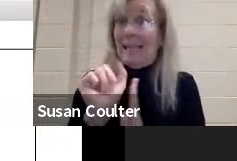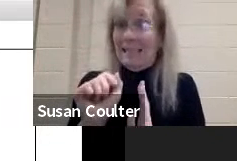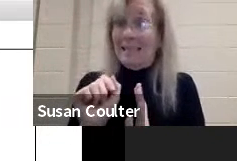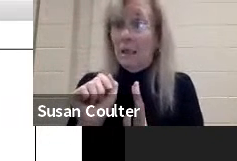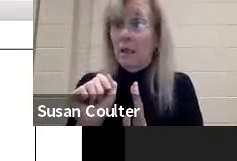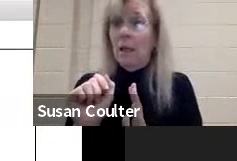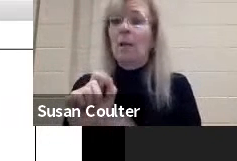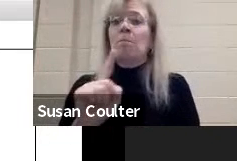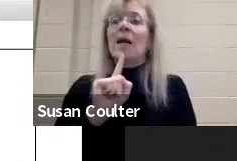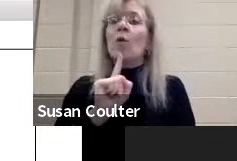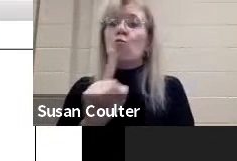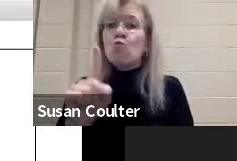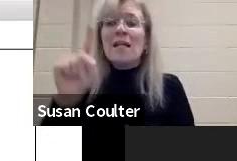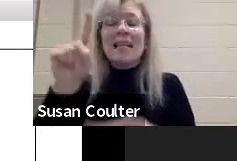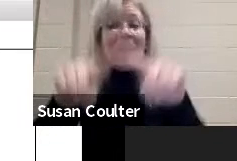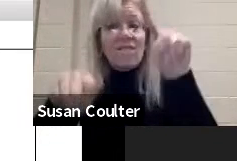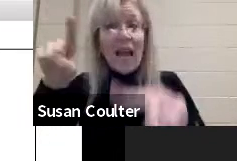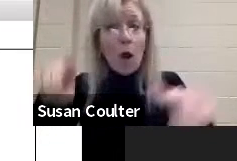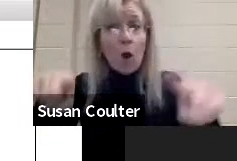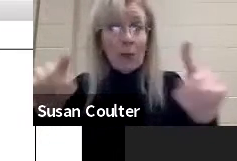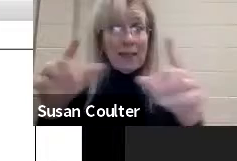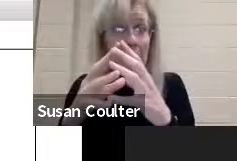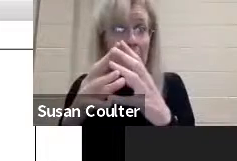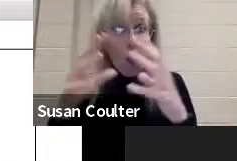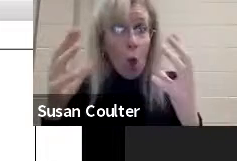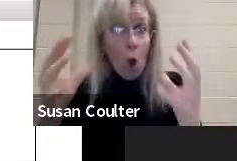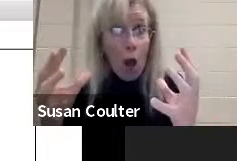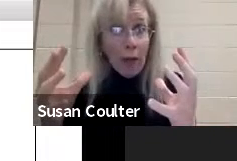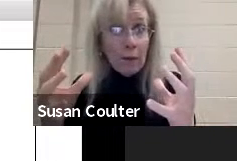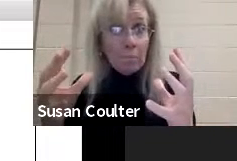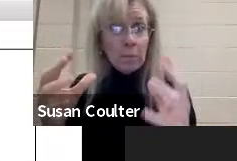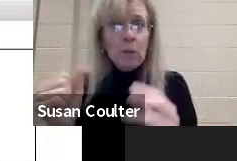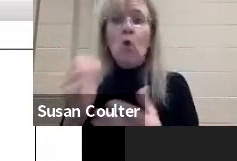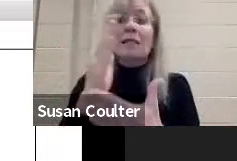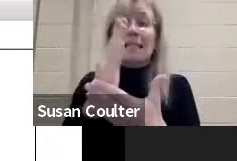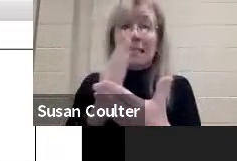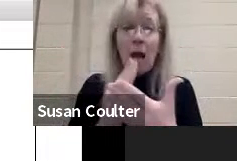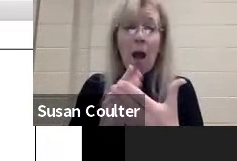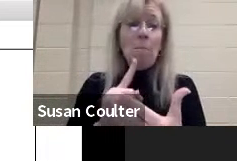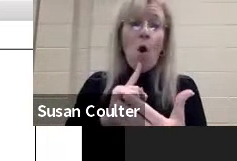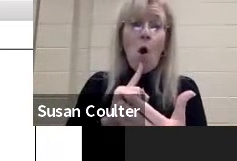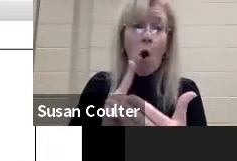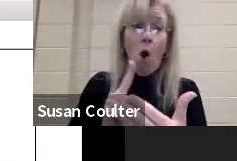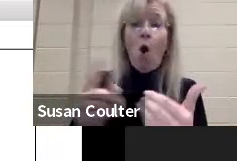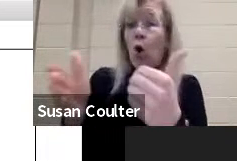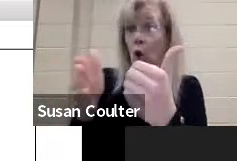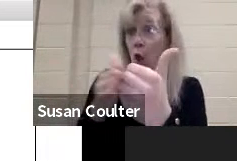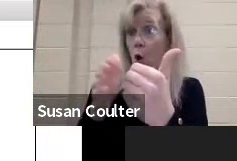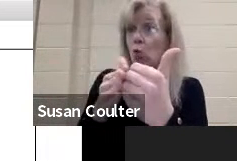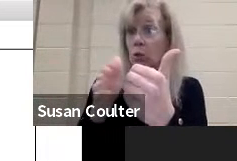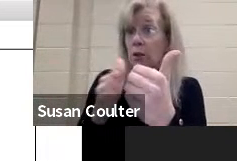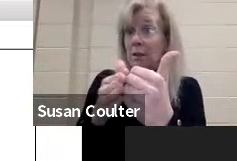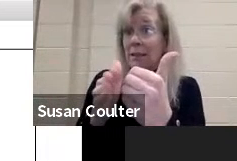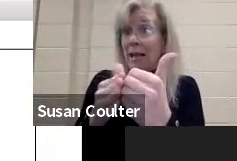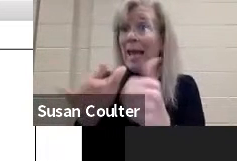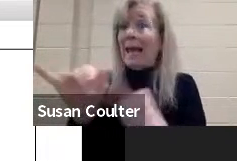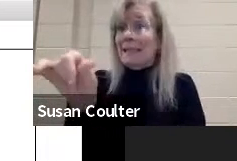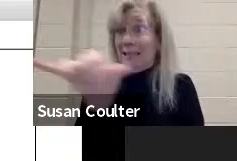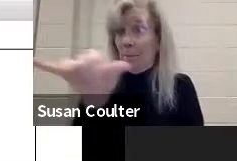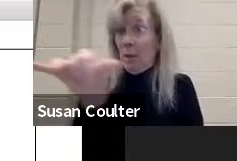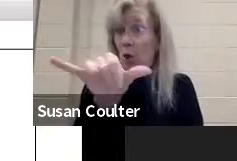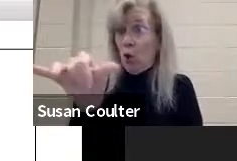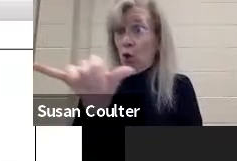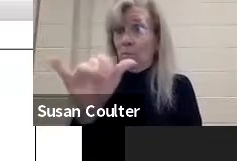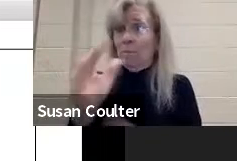17 minutes. It really varies a lot. So some are close